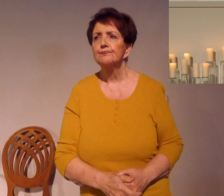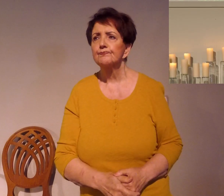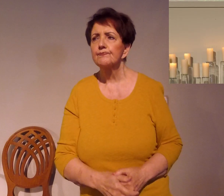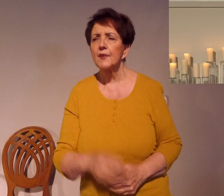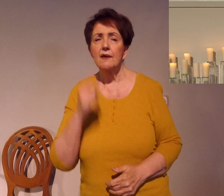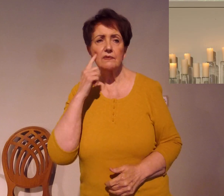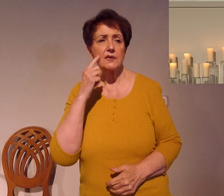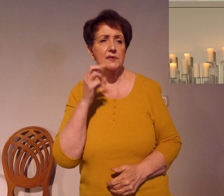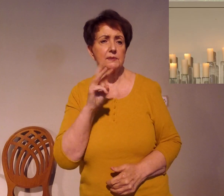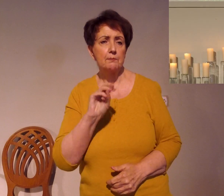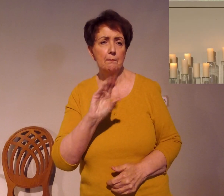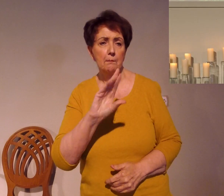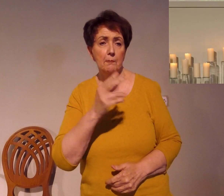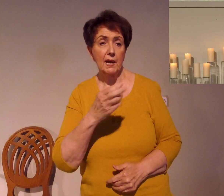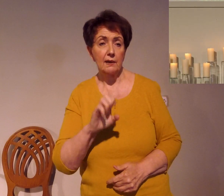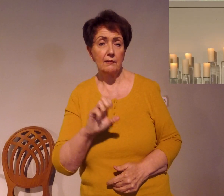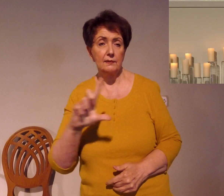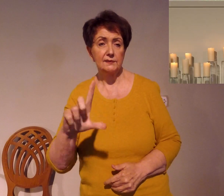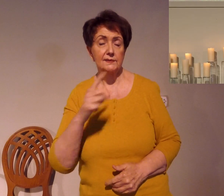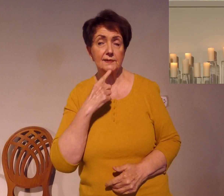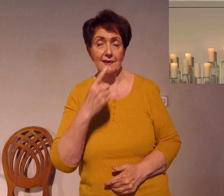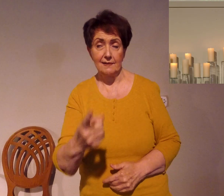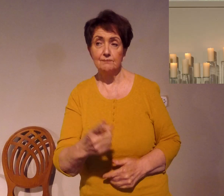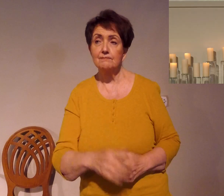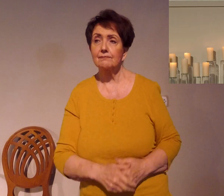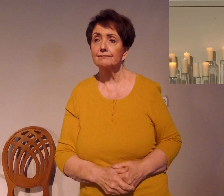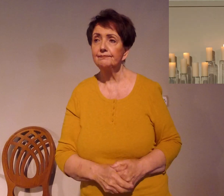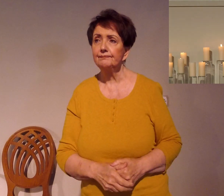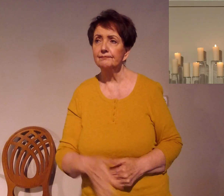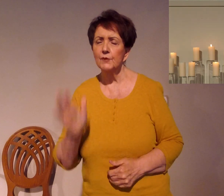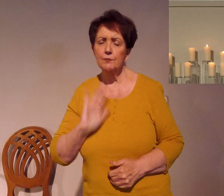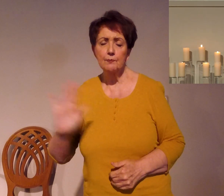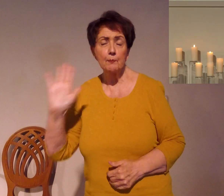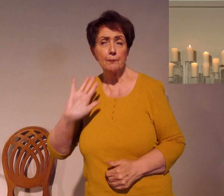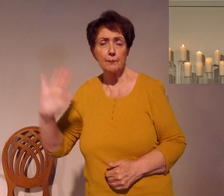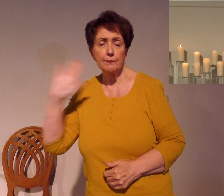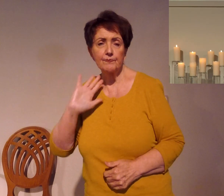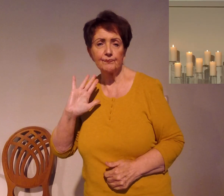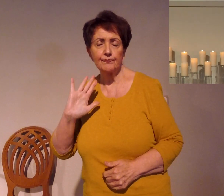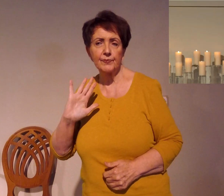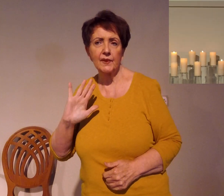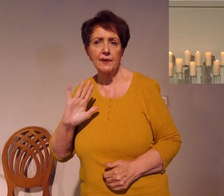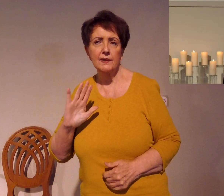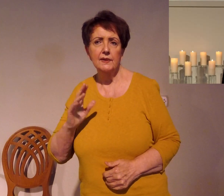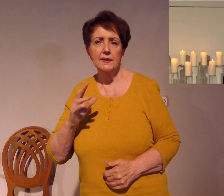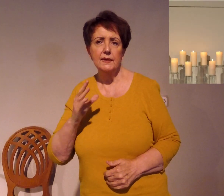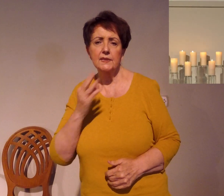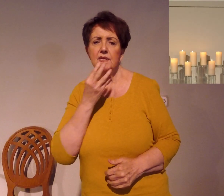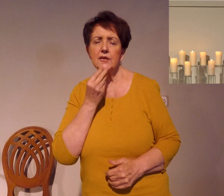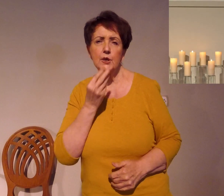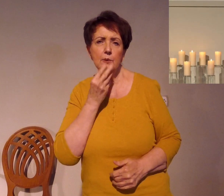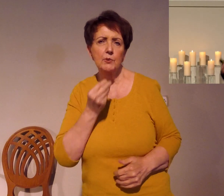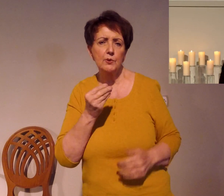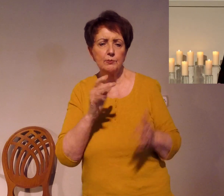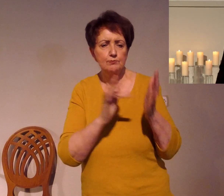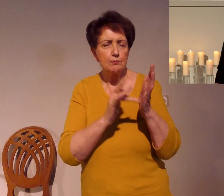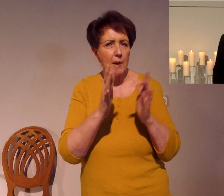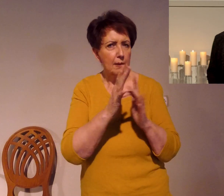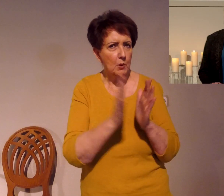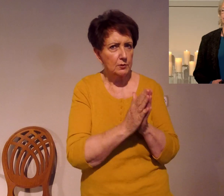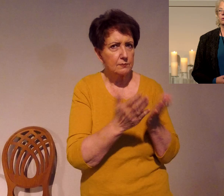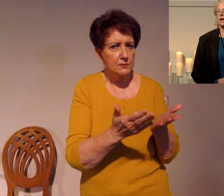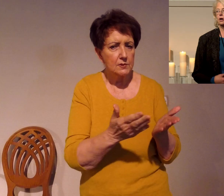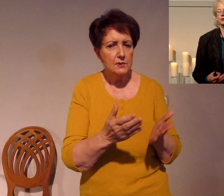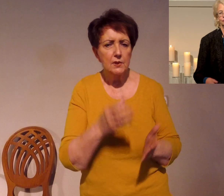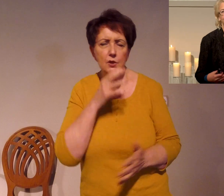as Michael so beautifully already said, back in the Hebrew Bible and in the Old